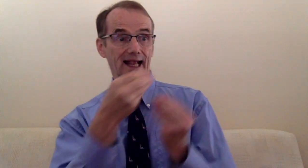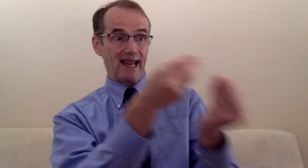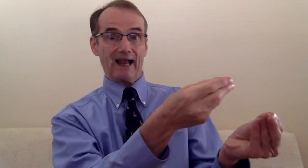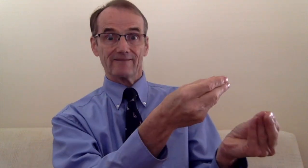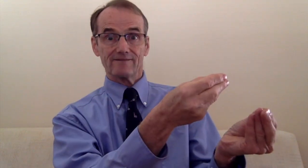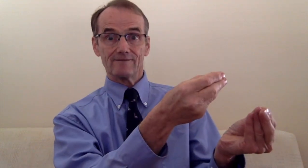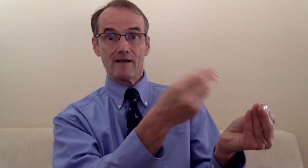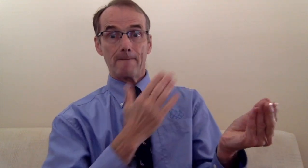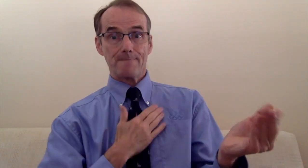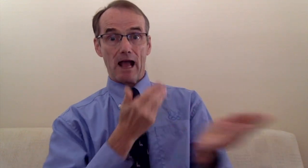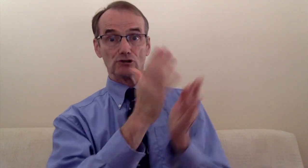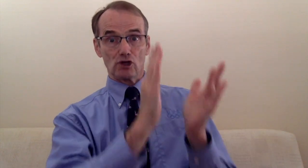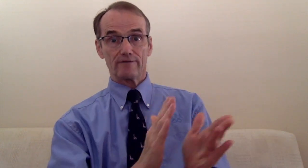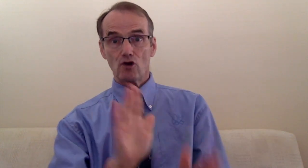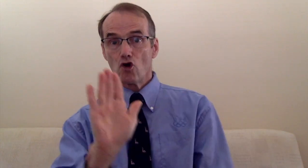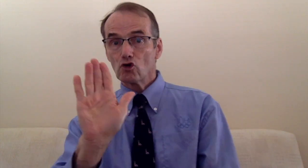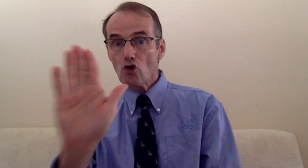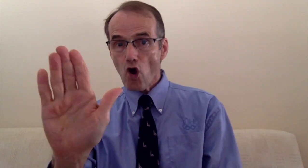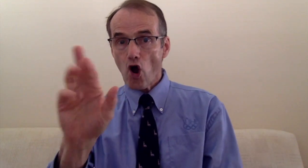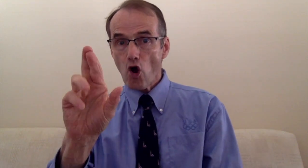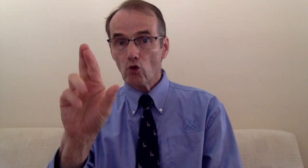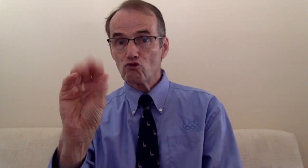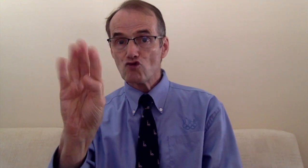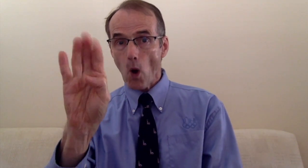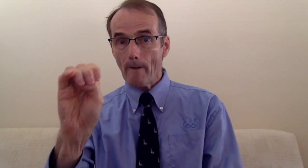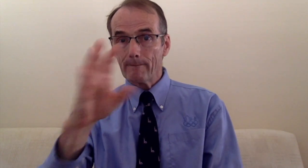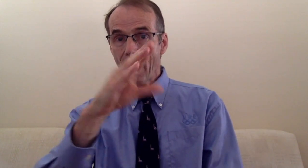I will clothe him with your robe